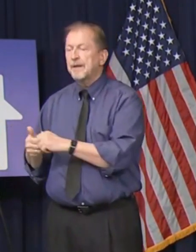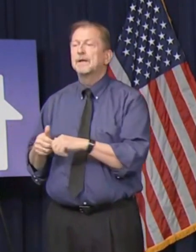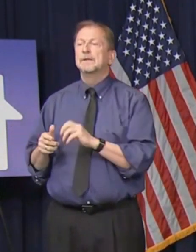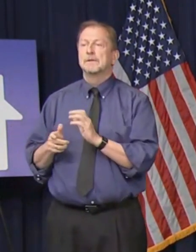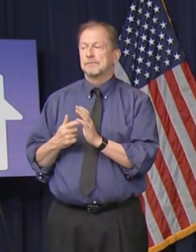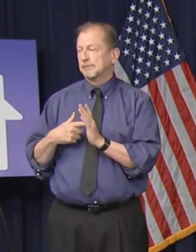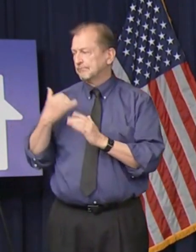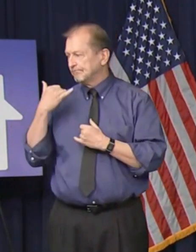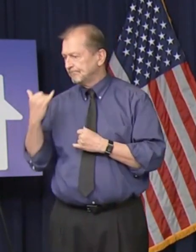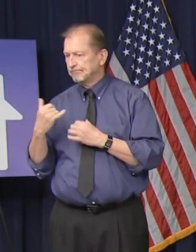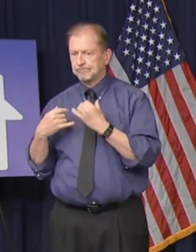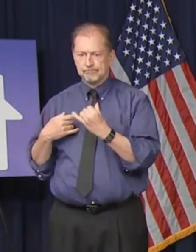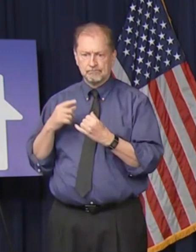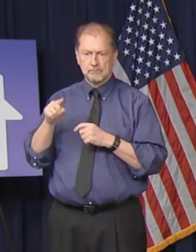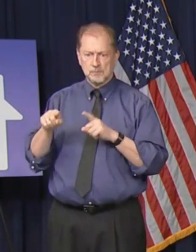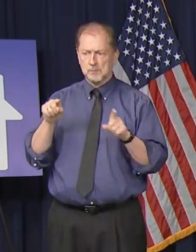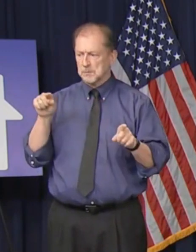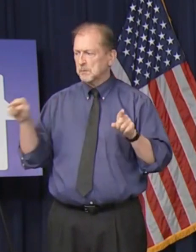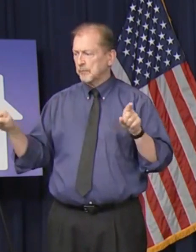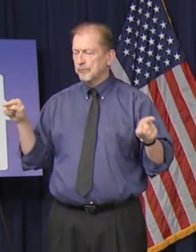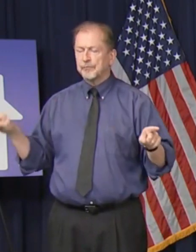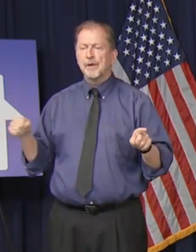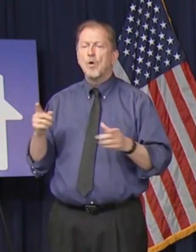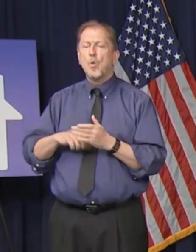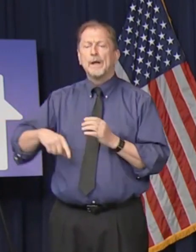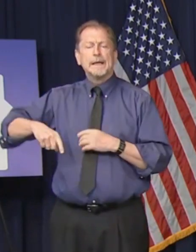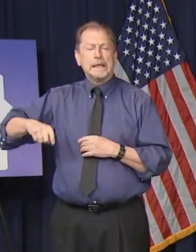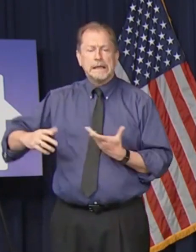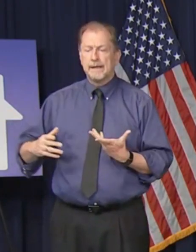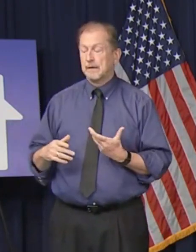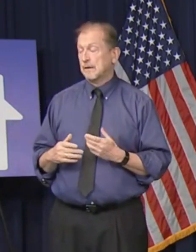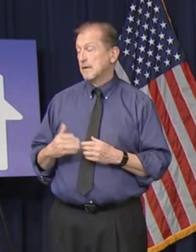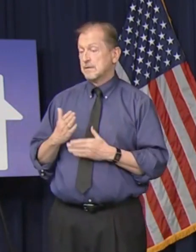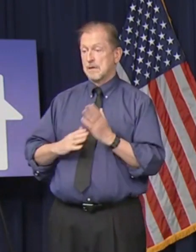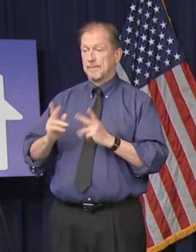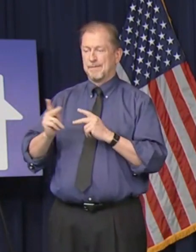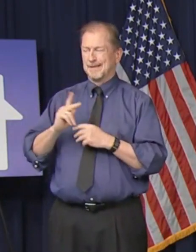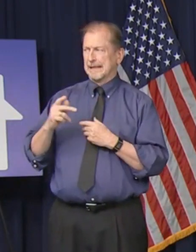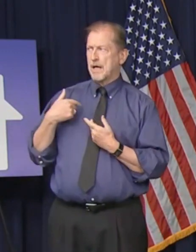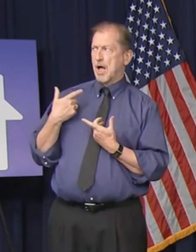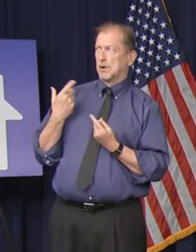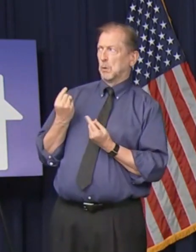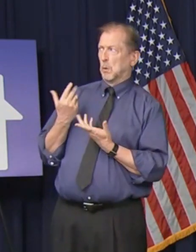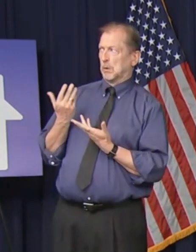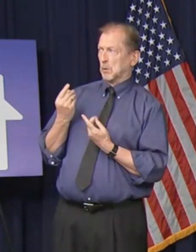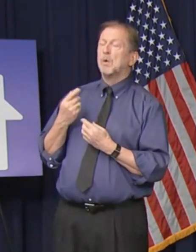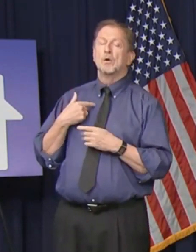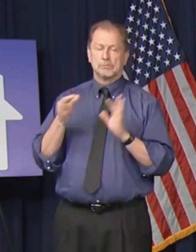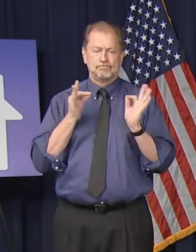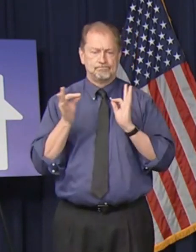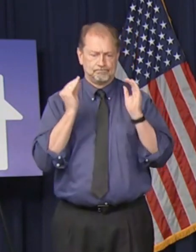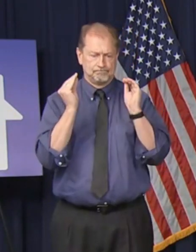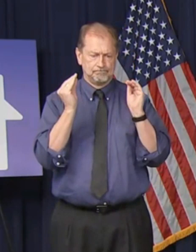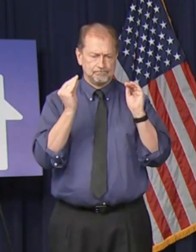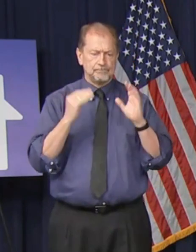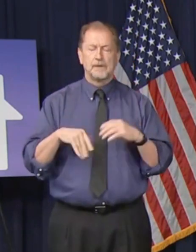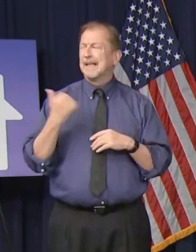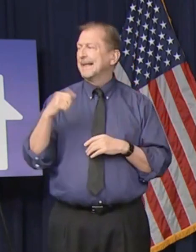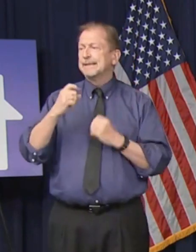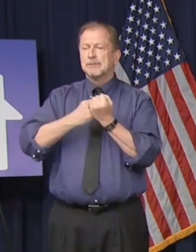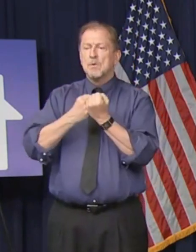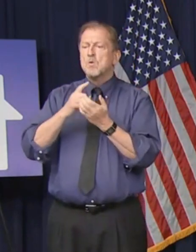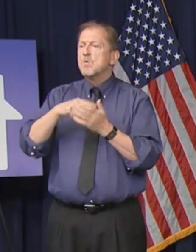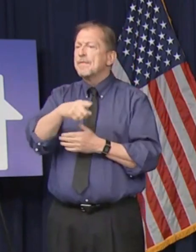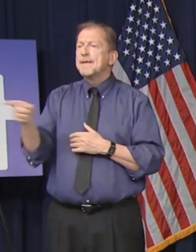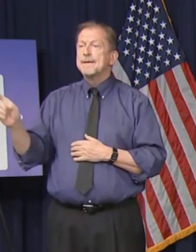telephone, to identify, you know, again, specific needs, whether it's education, whatever support that's needed, we're trying to offer it. Again,